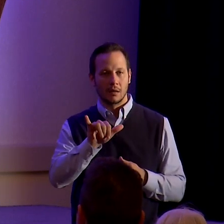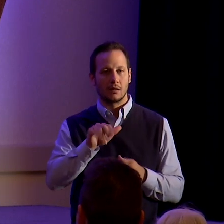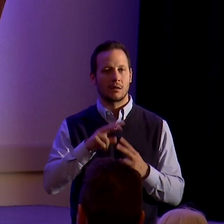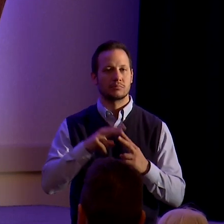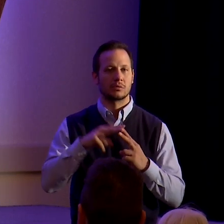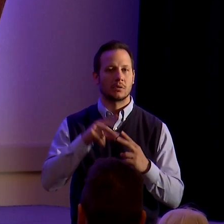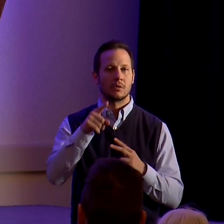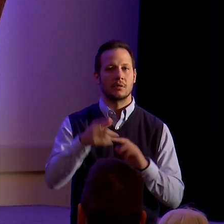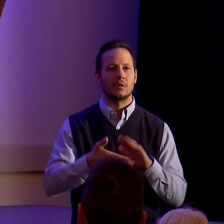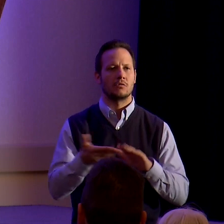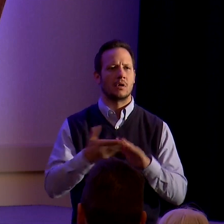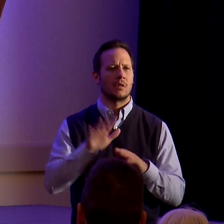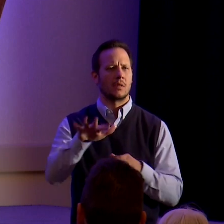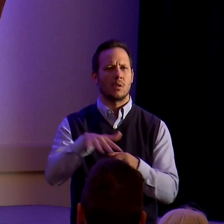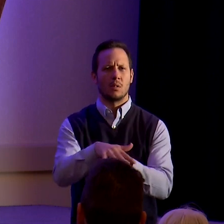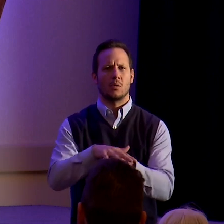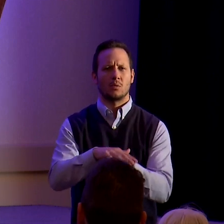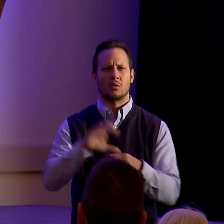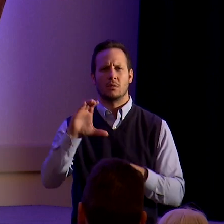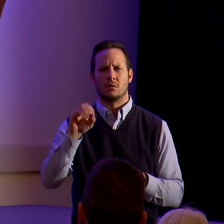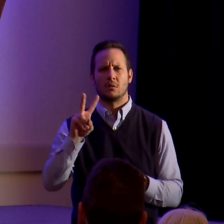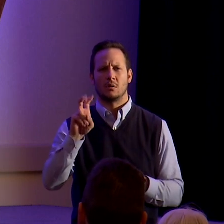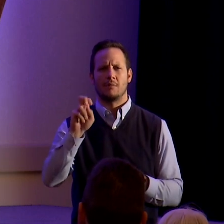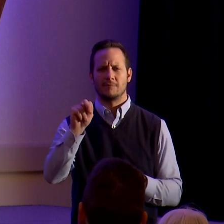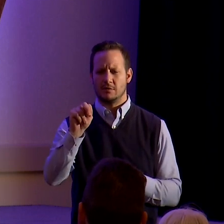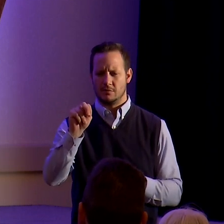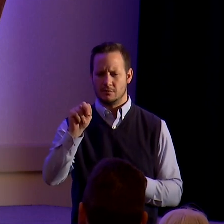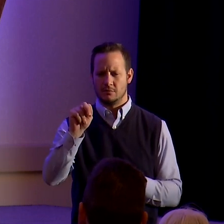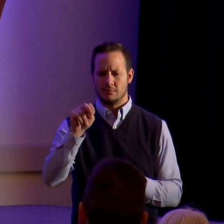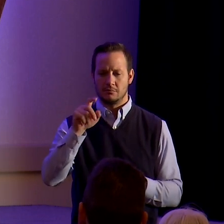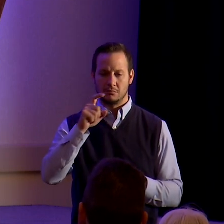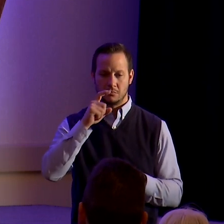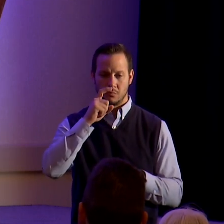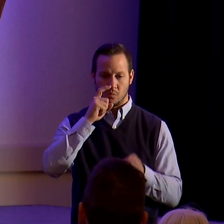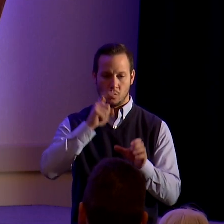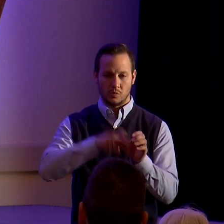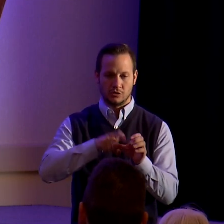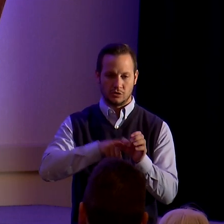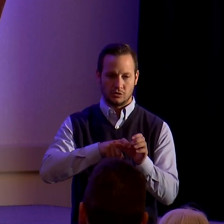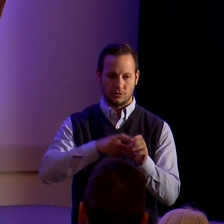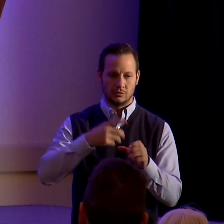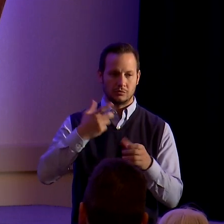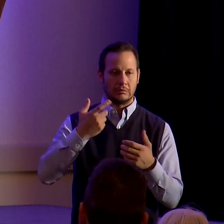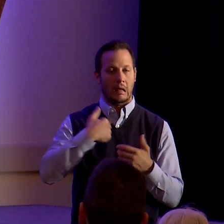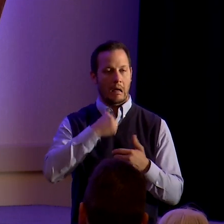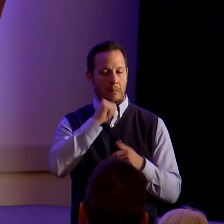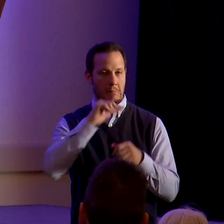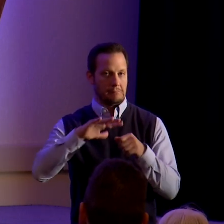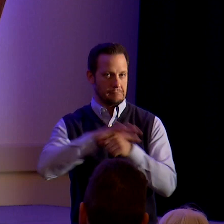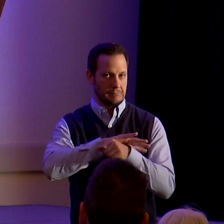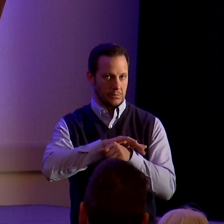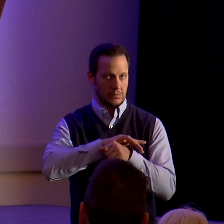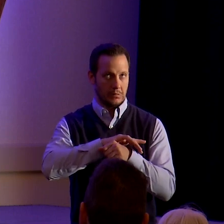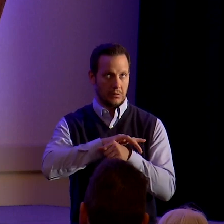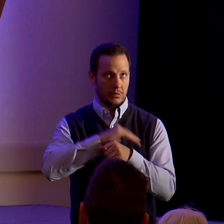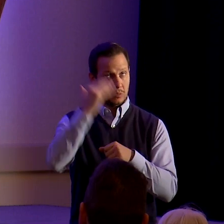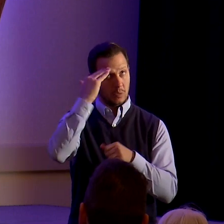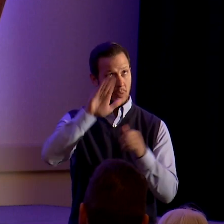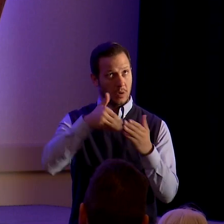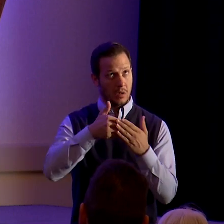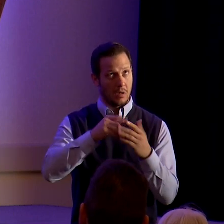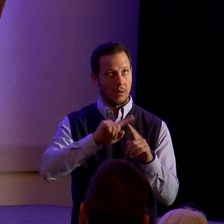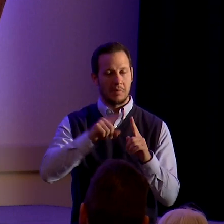their local coven they were witches. And I'm not completely familiar with all of that, and I don't care anymore,